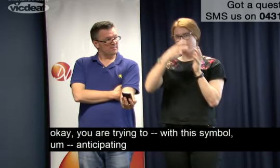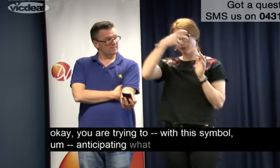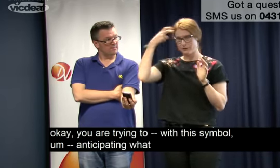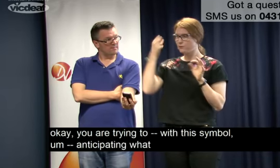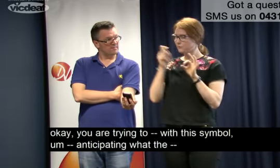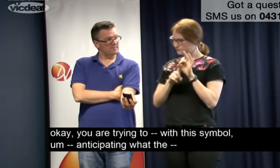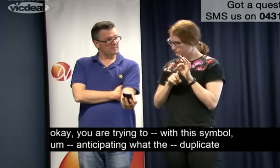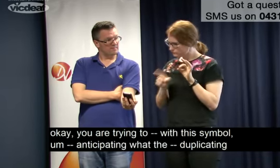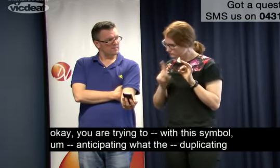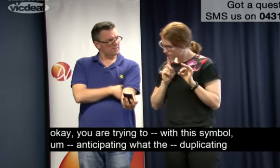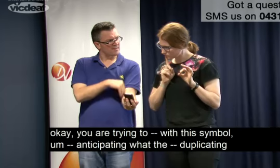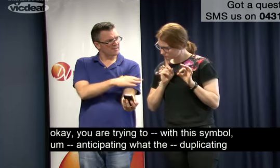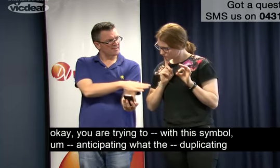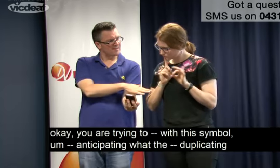second question has come from Bryn Davies.